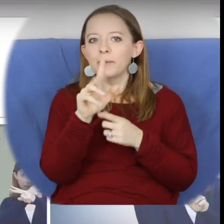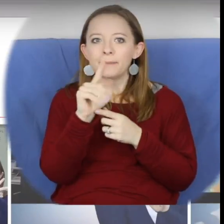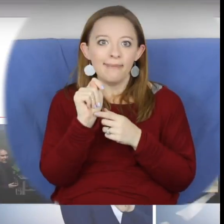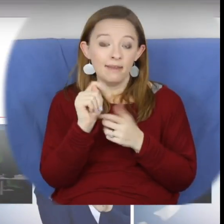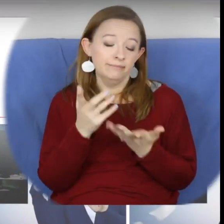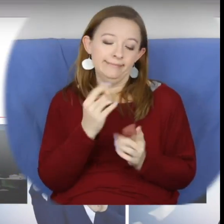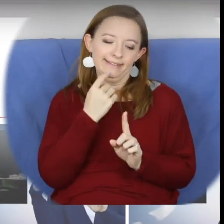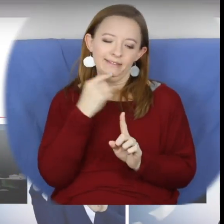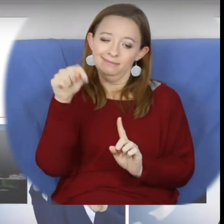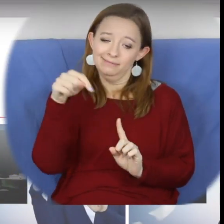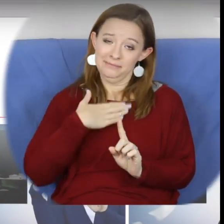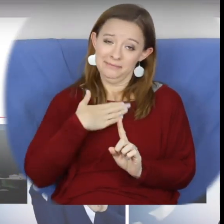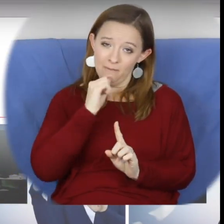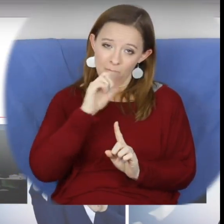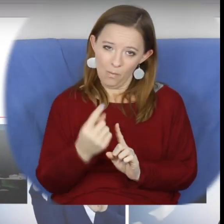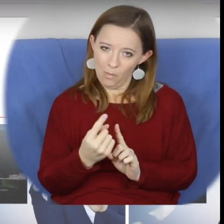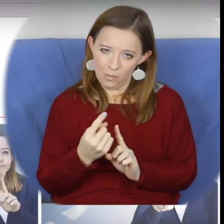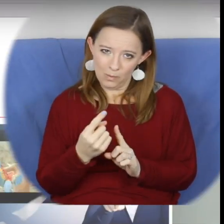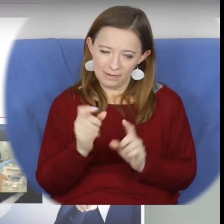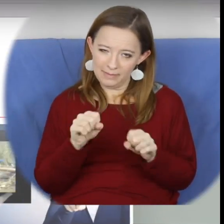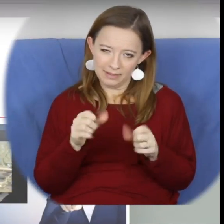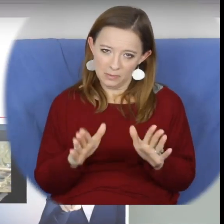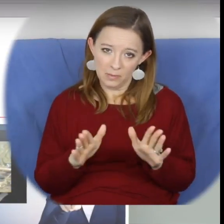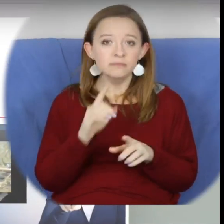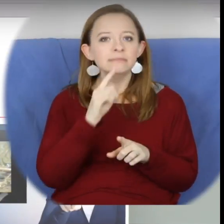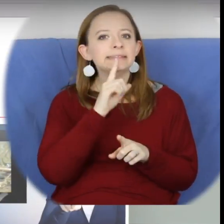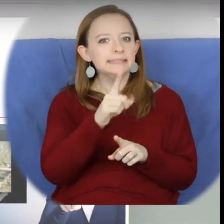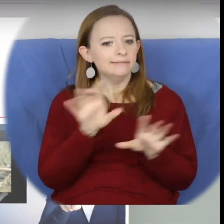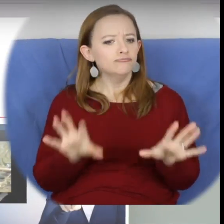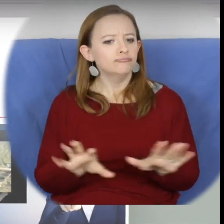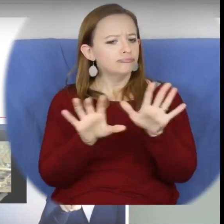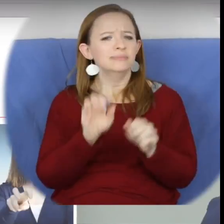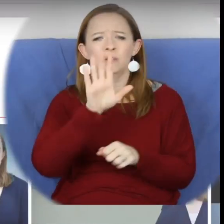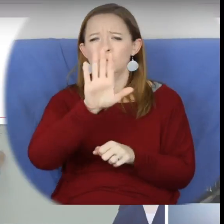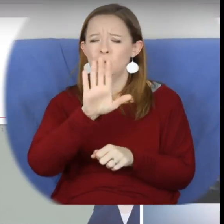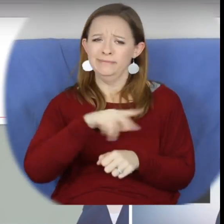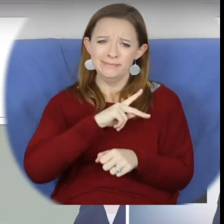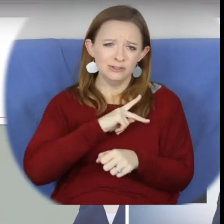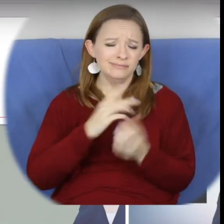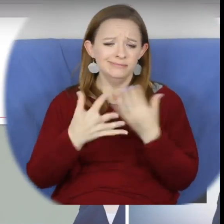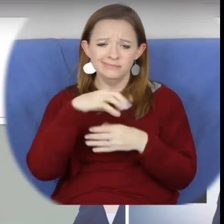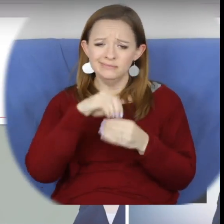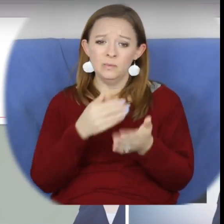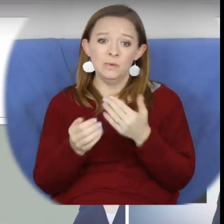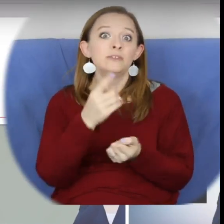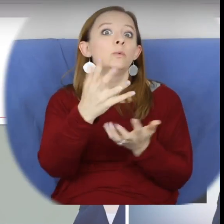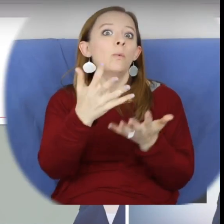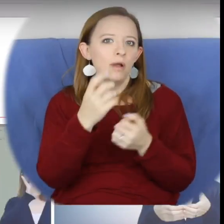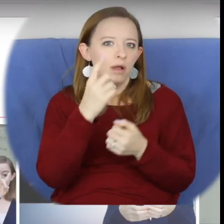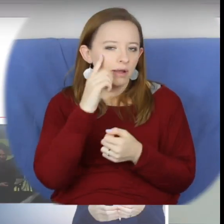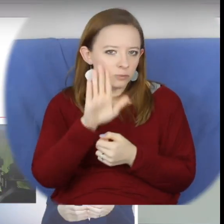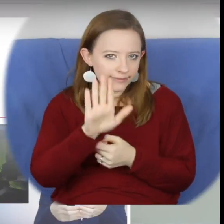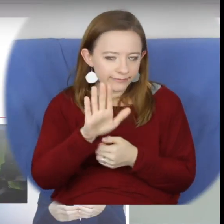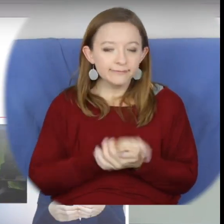check them out and see other e-portfolios. Mine's not the only one out there, I know, but your